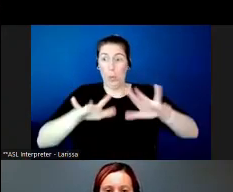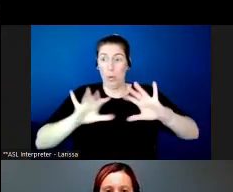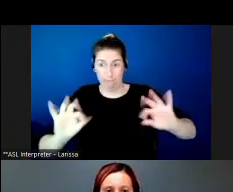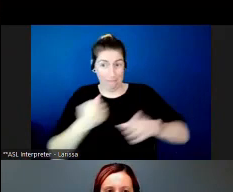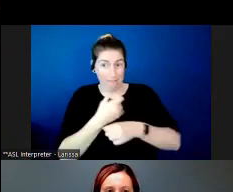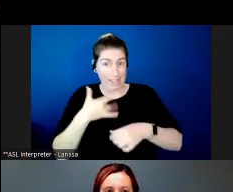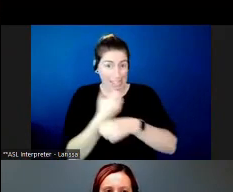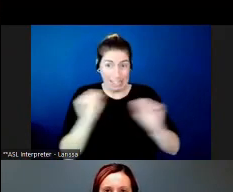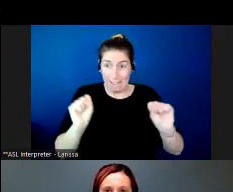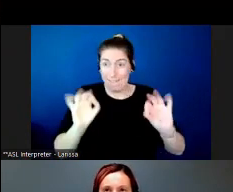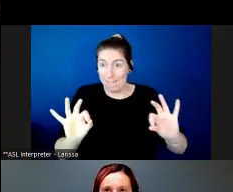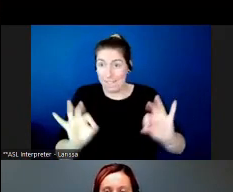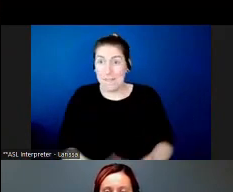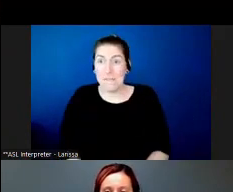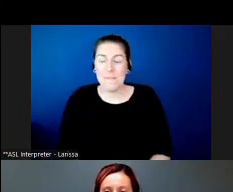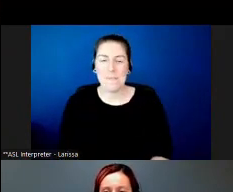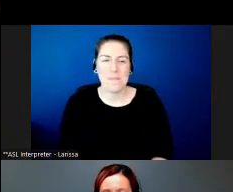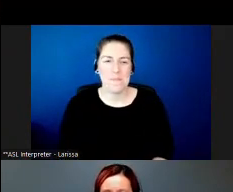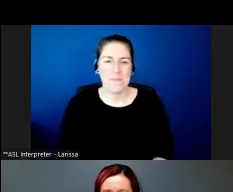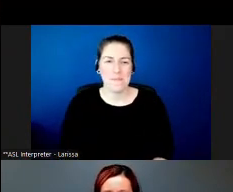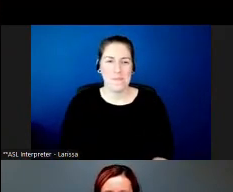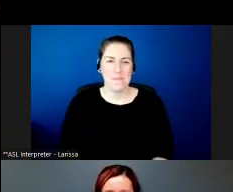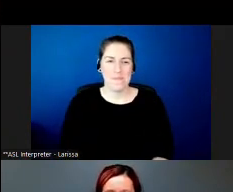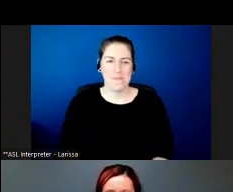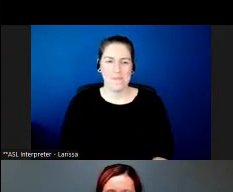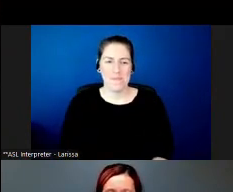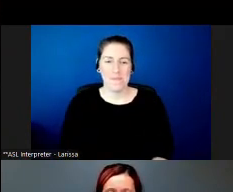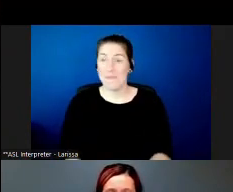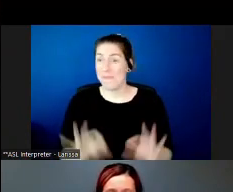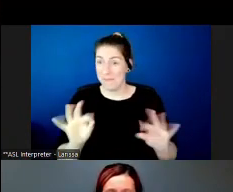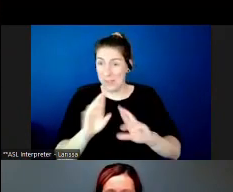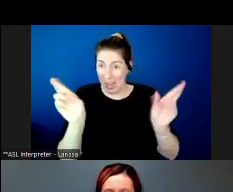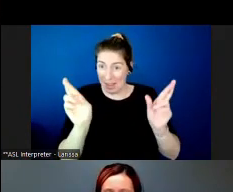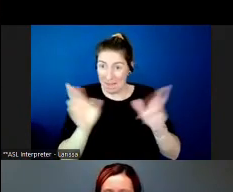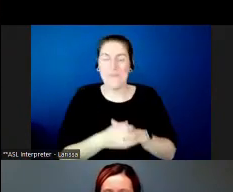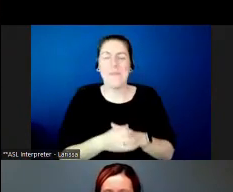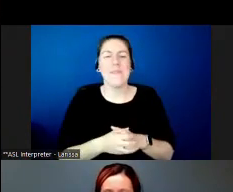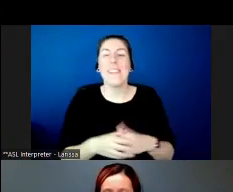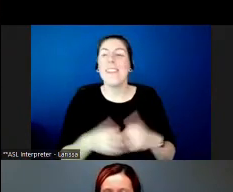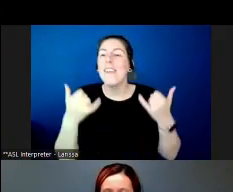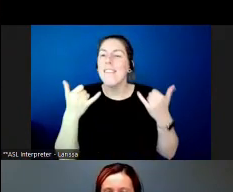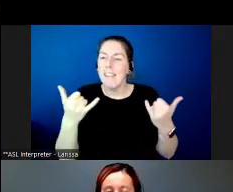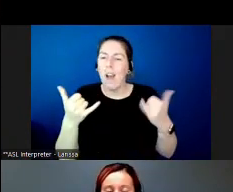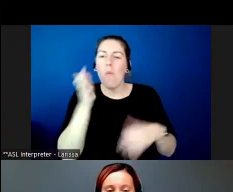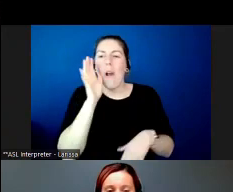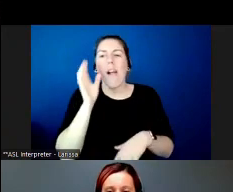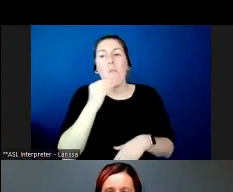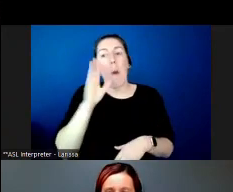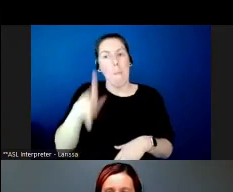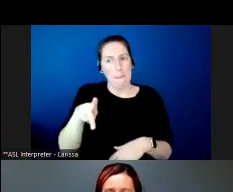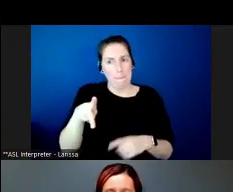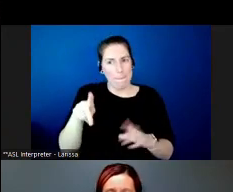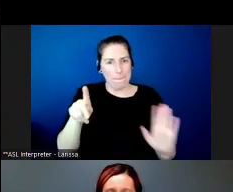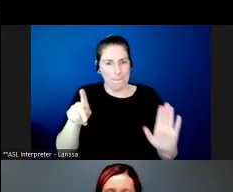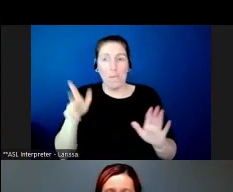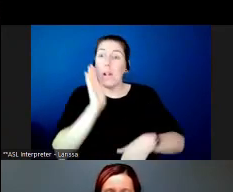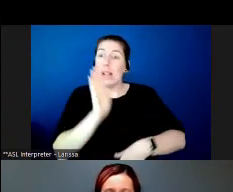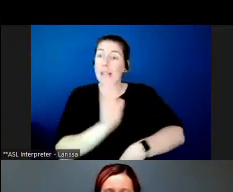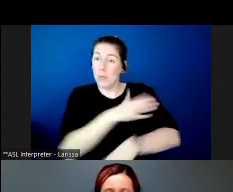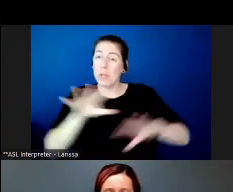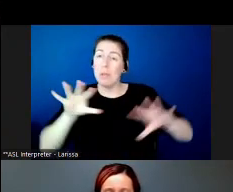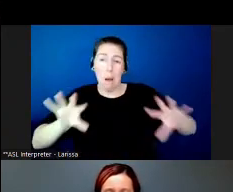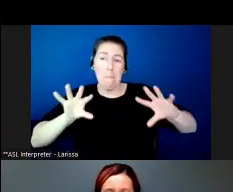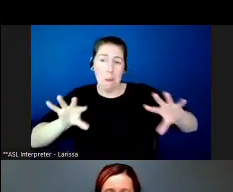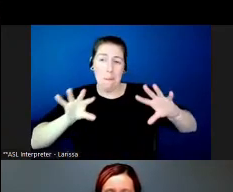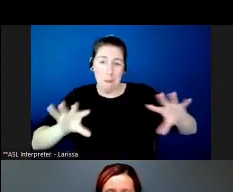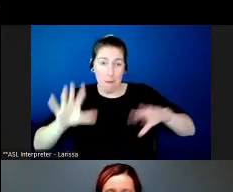secure. Great. So now what we're going to do is a little bit of a warm-up. I'm going to put some music on and I'm going to ask you all to